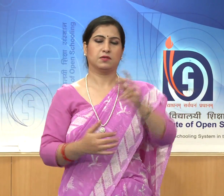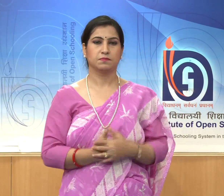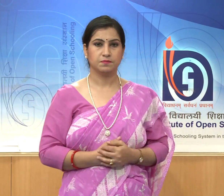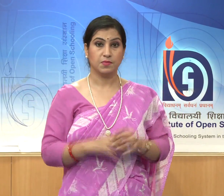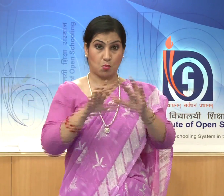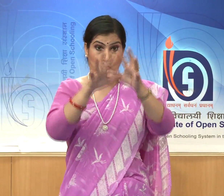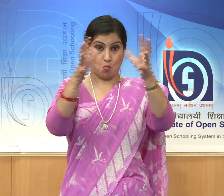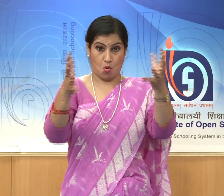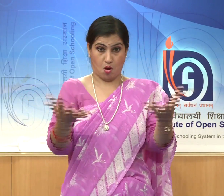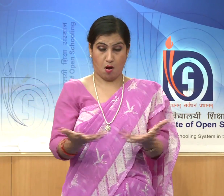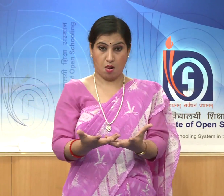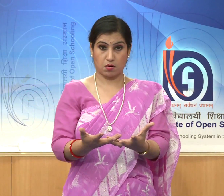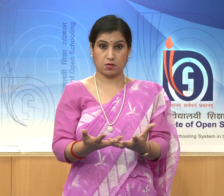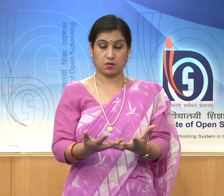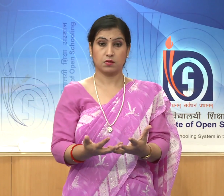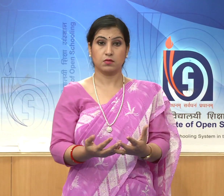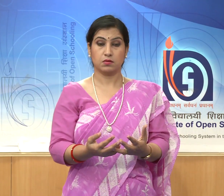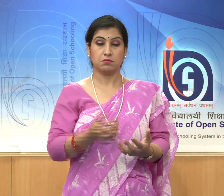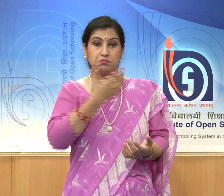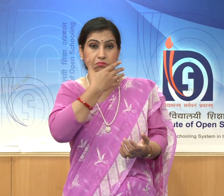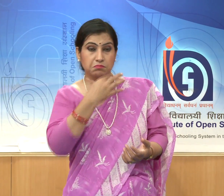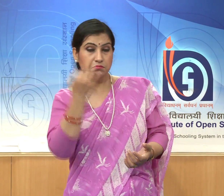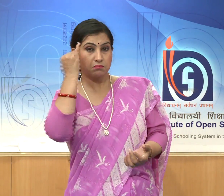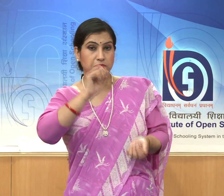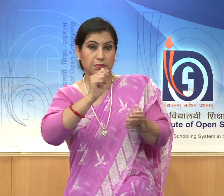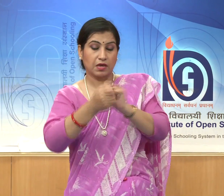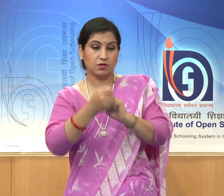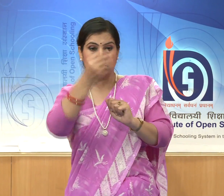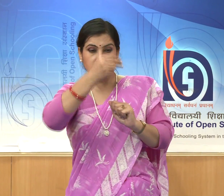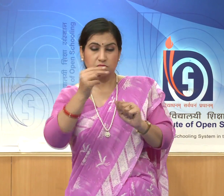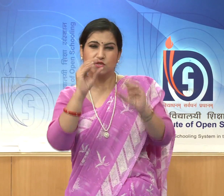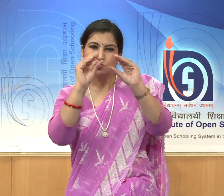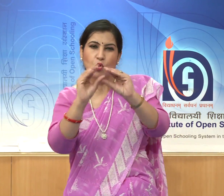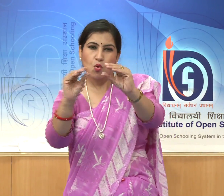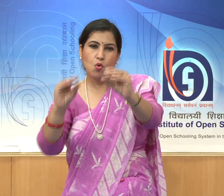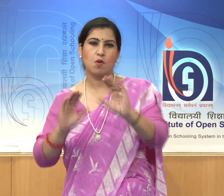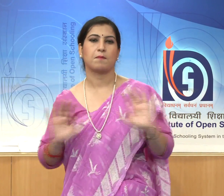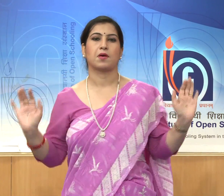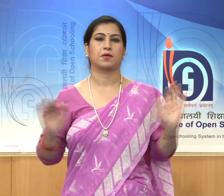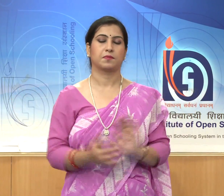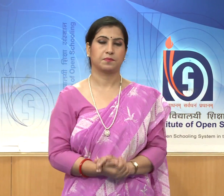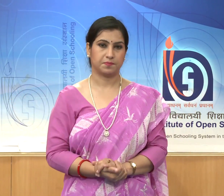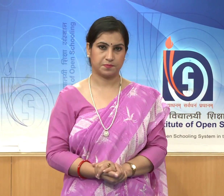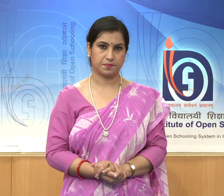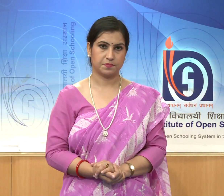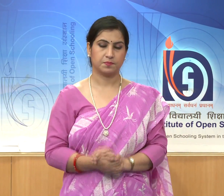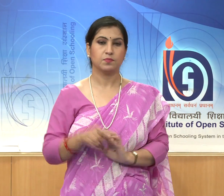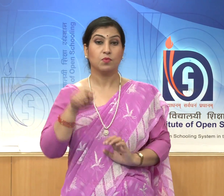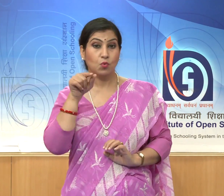The walls are decorated with small pieces of